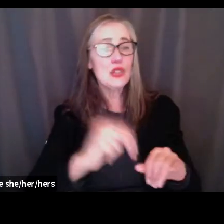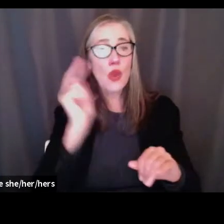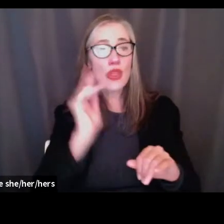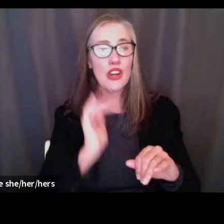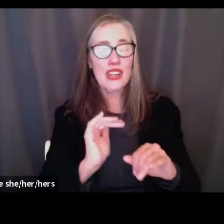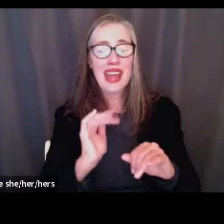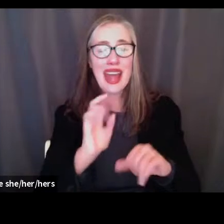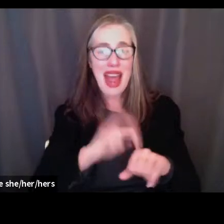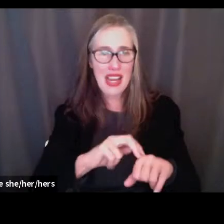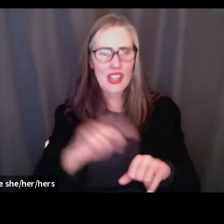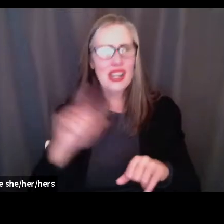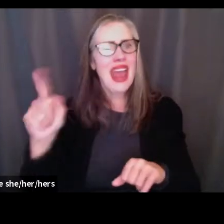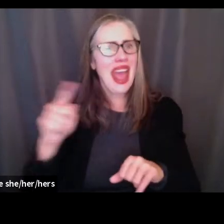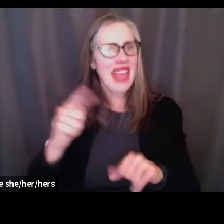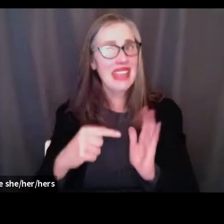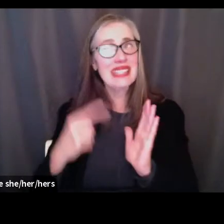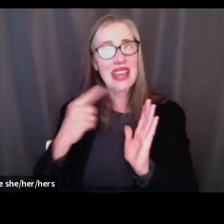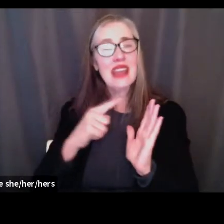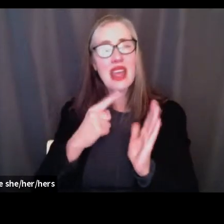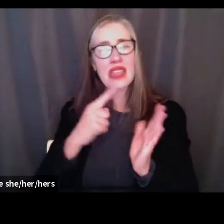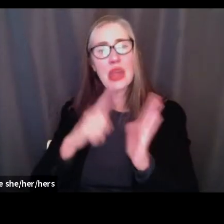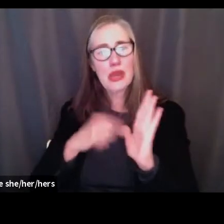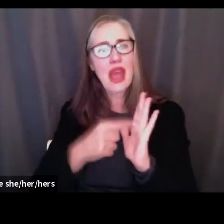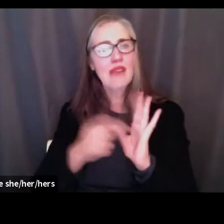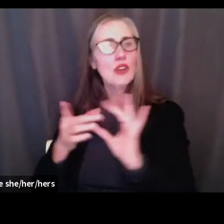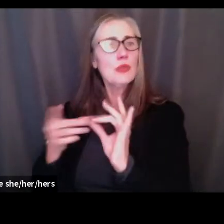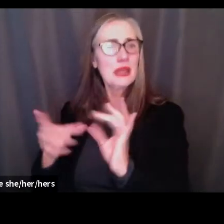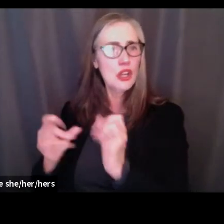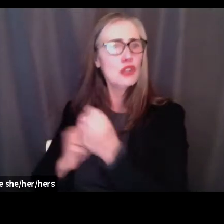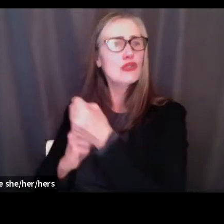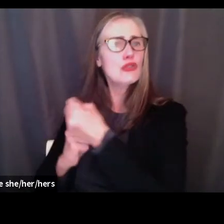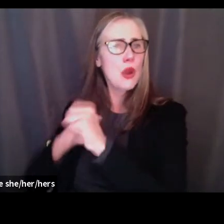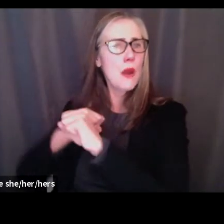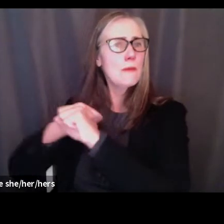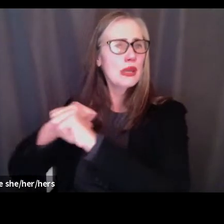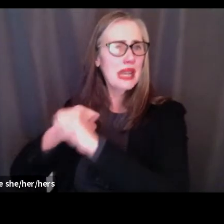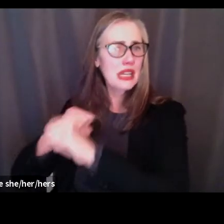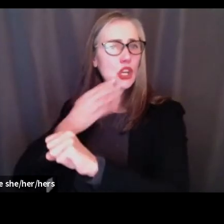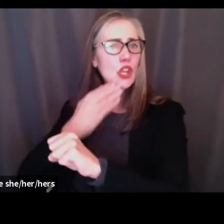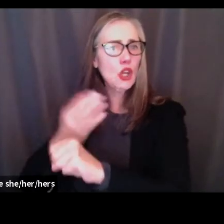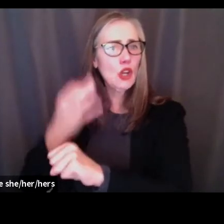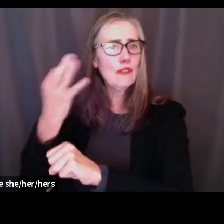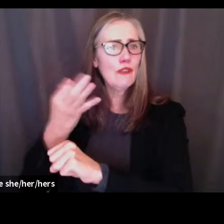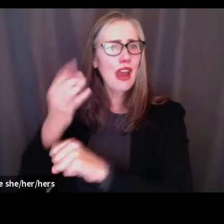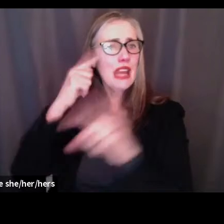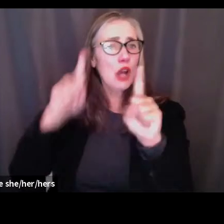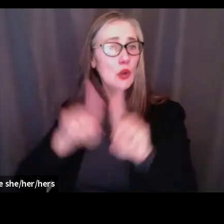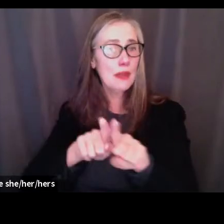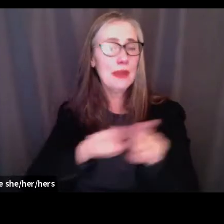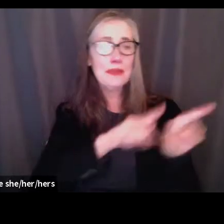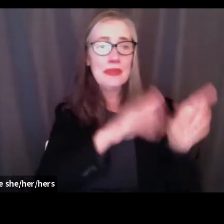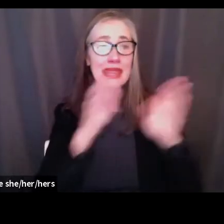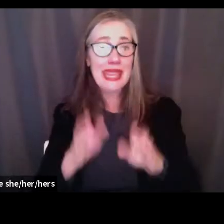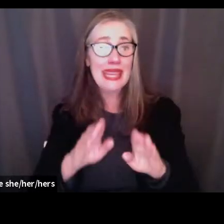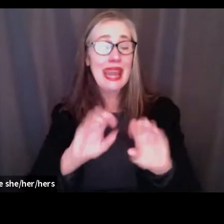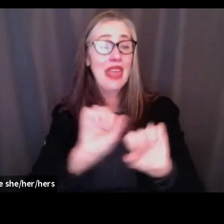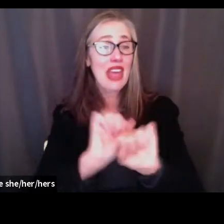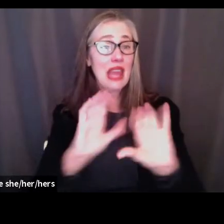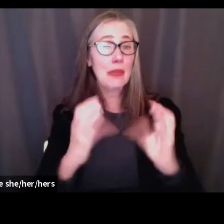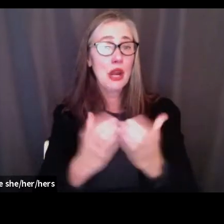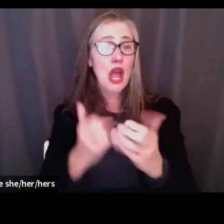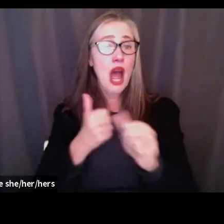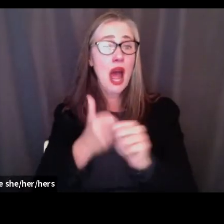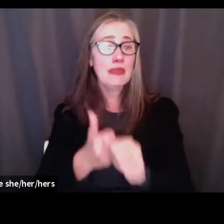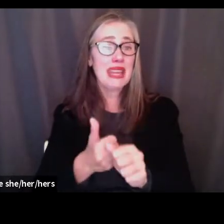to the Platform Committee encouraging support for the protection of the Good Friday Agreement. In the Labor Caucus, they updated on